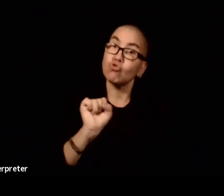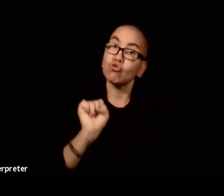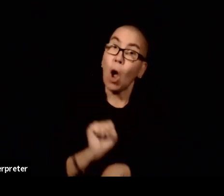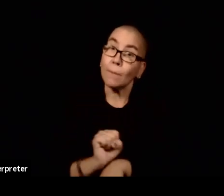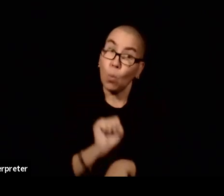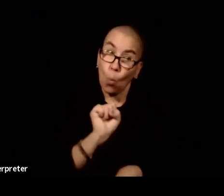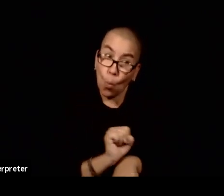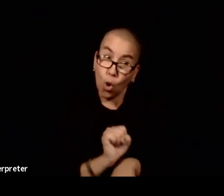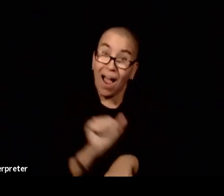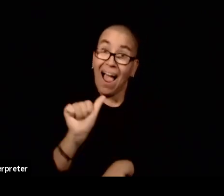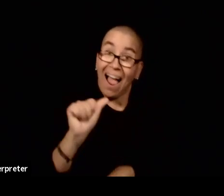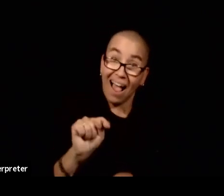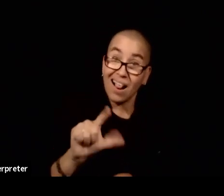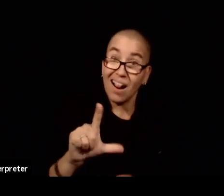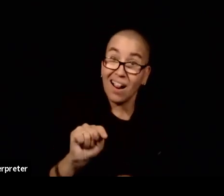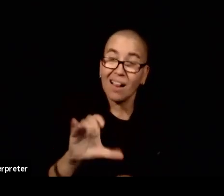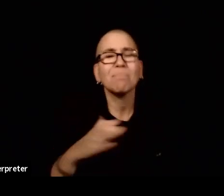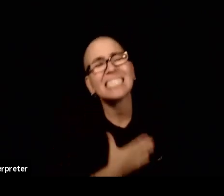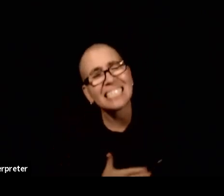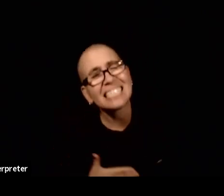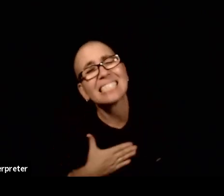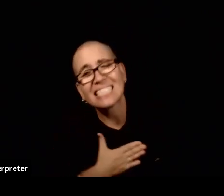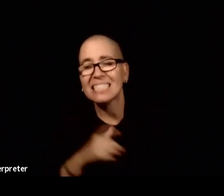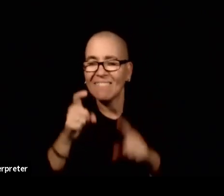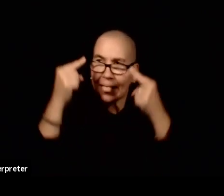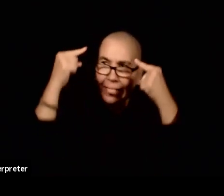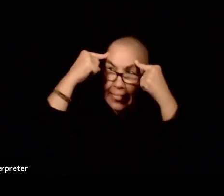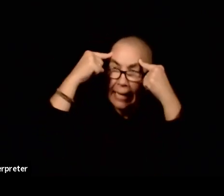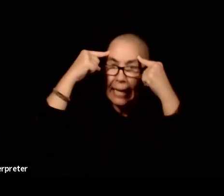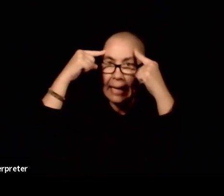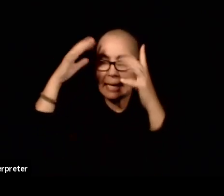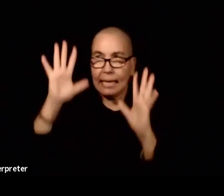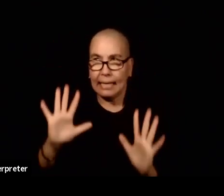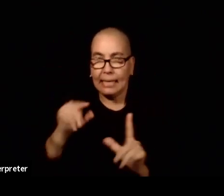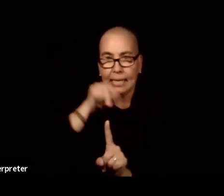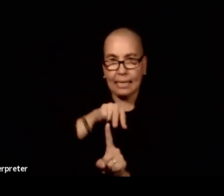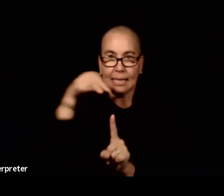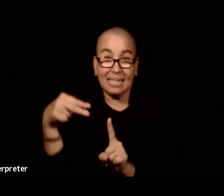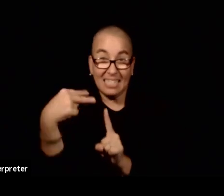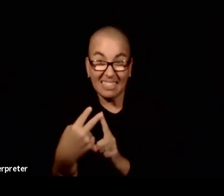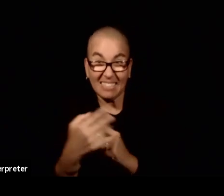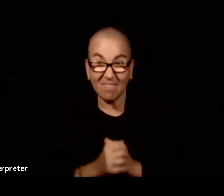our guest. Yep. Dr. Shacker, are you still on the line? I am.